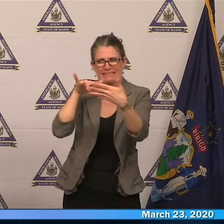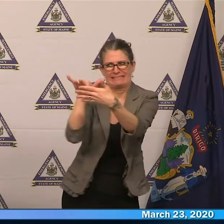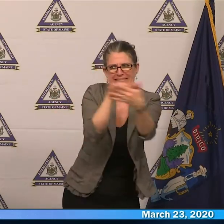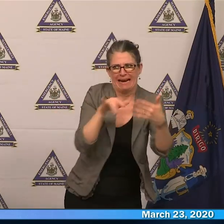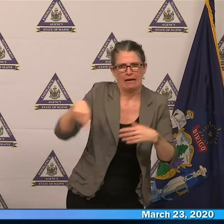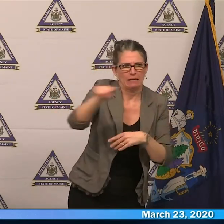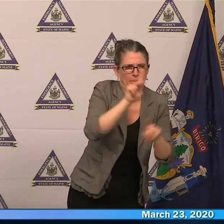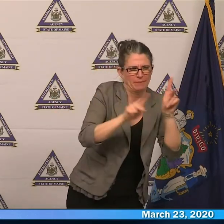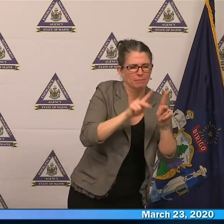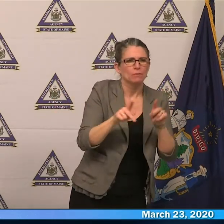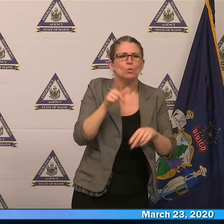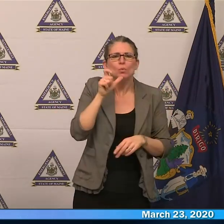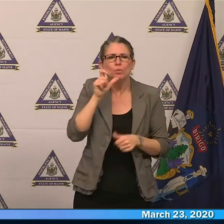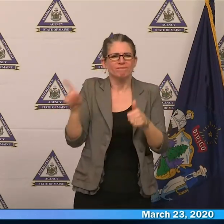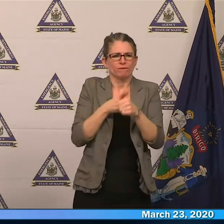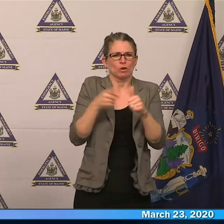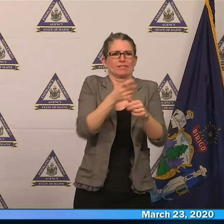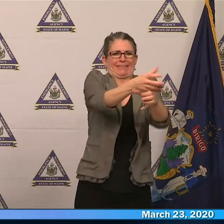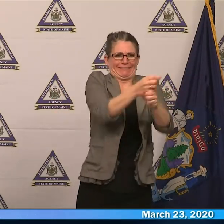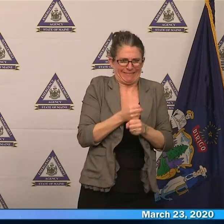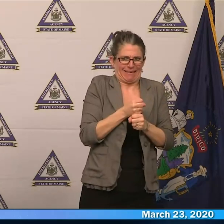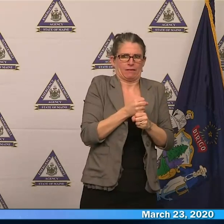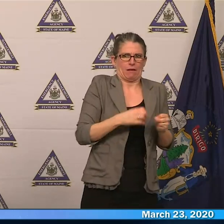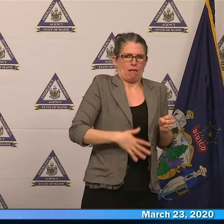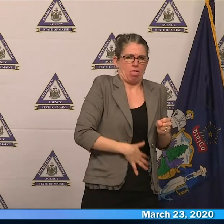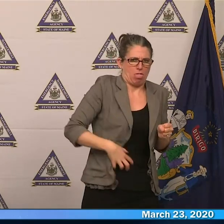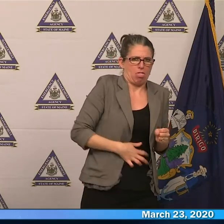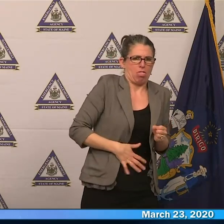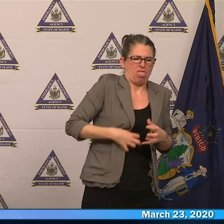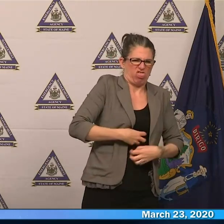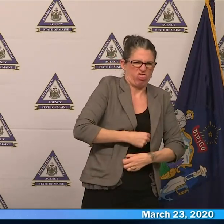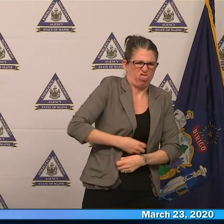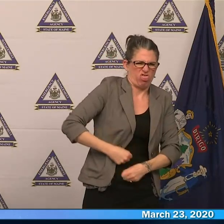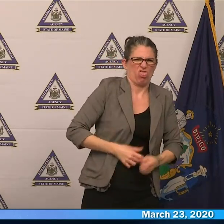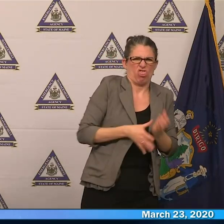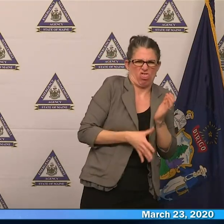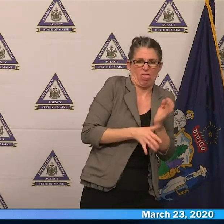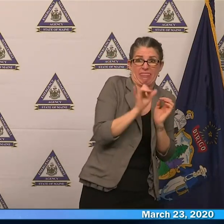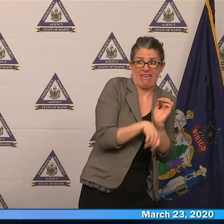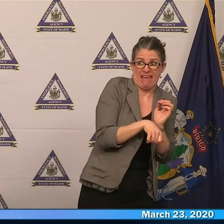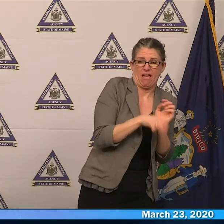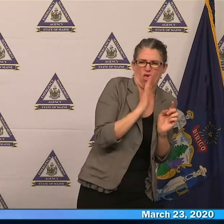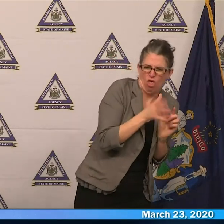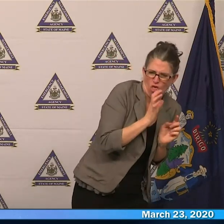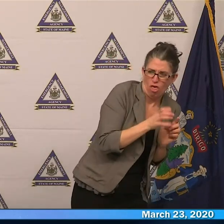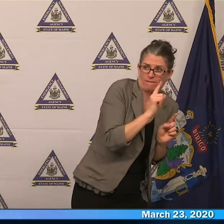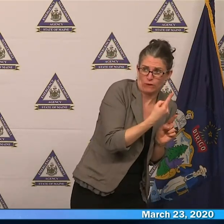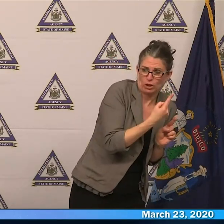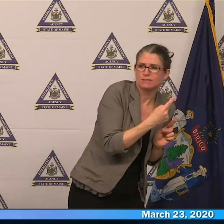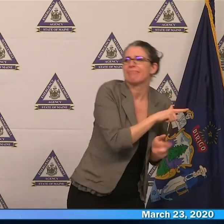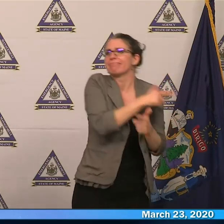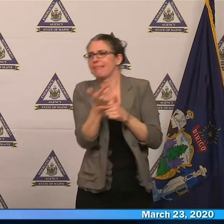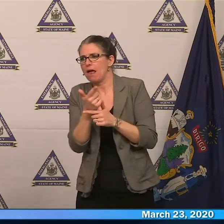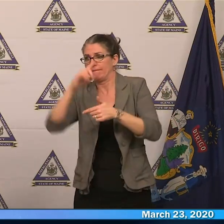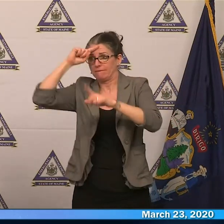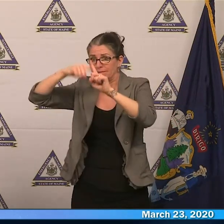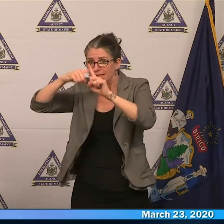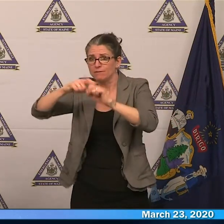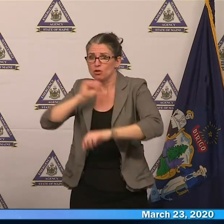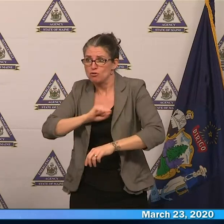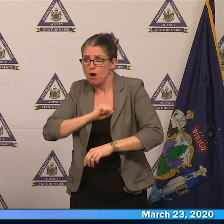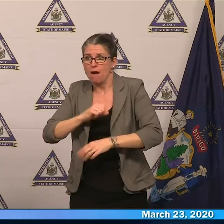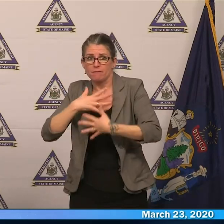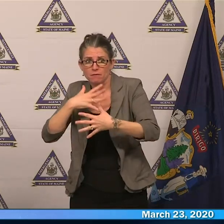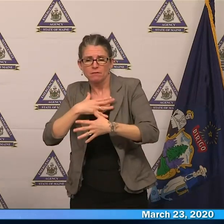symptoms. So that's research that's being done right now to try to help us get a better handle on what the initial symptoms